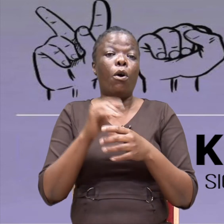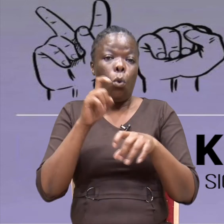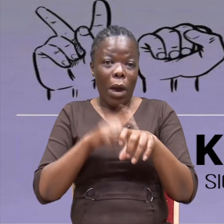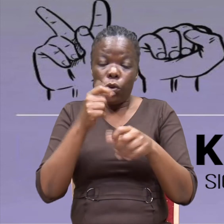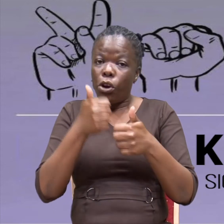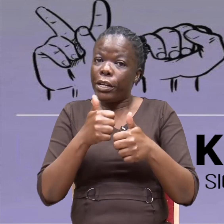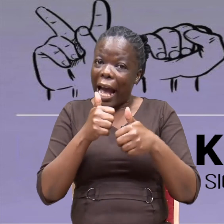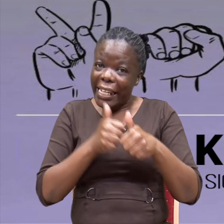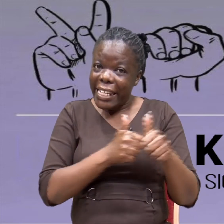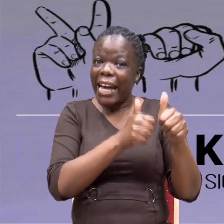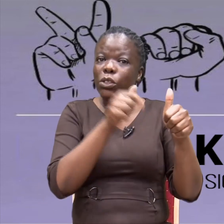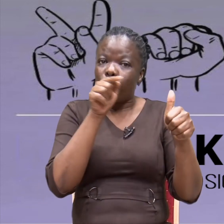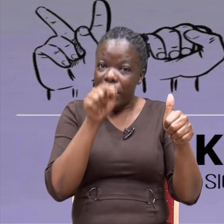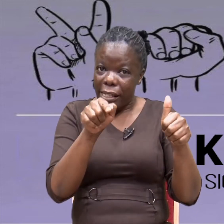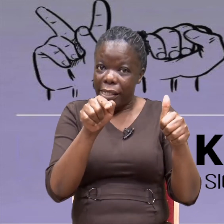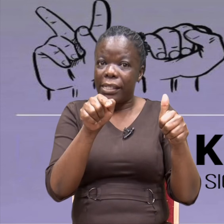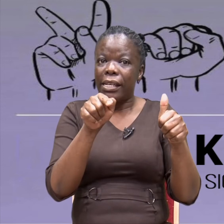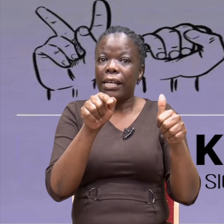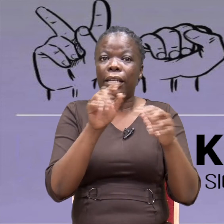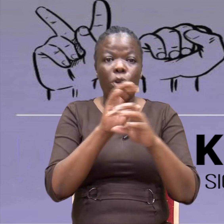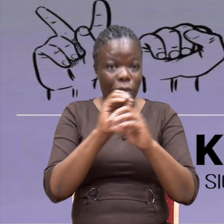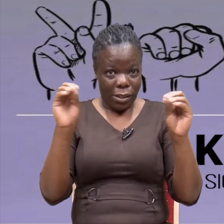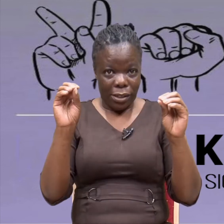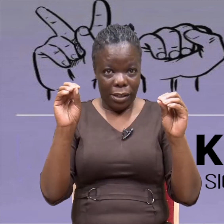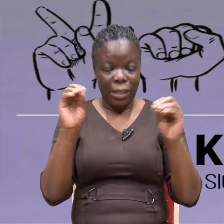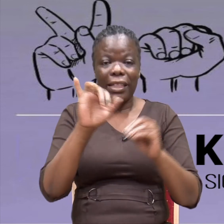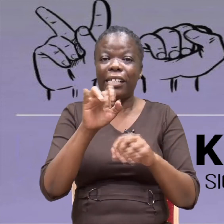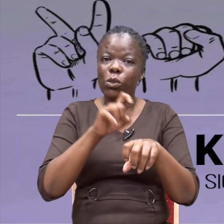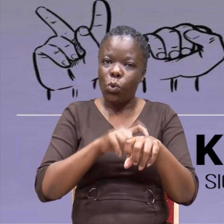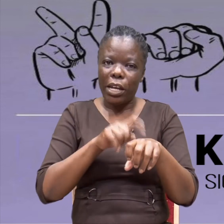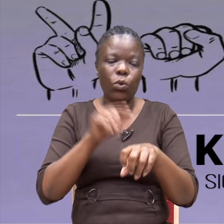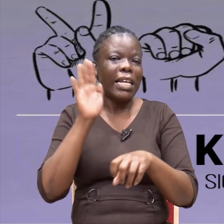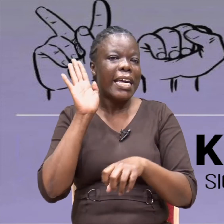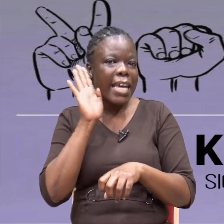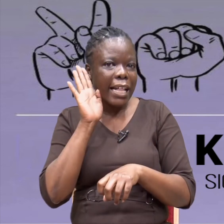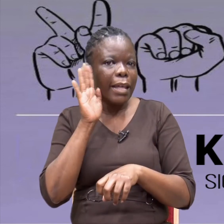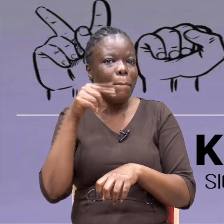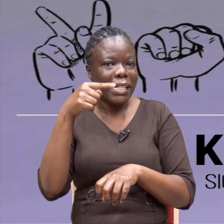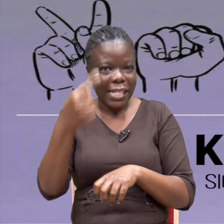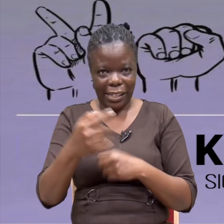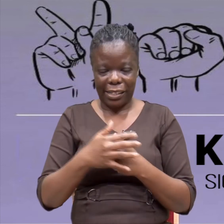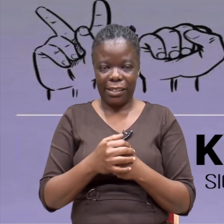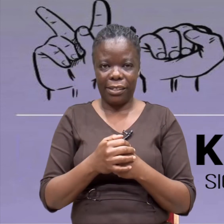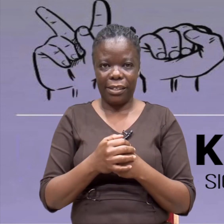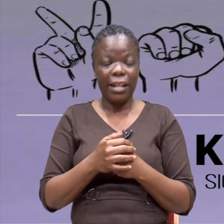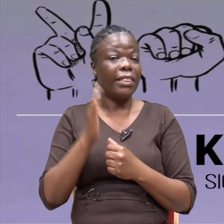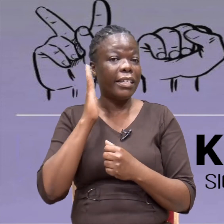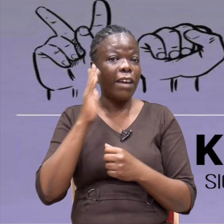When you don't adhere to these don'ts, that is when you will hear the myth that the deaf